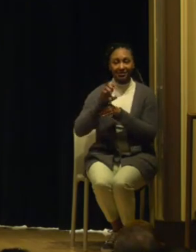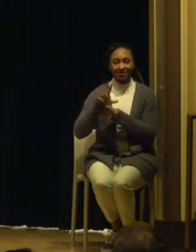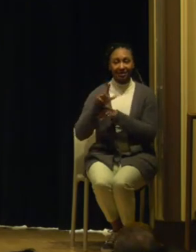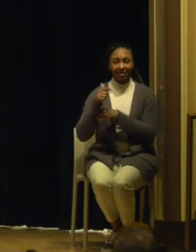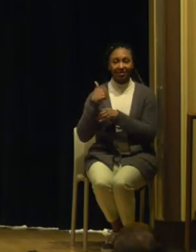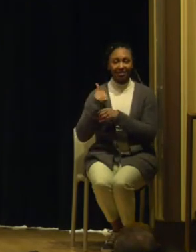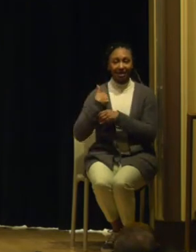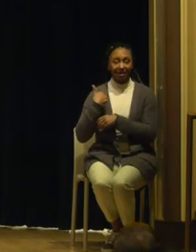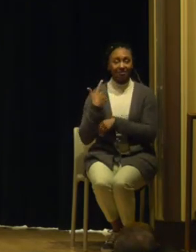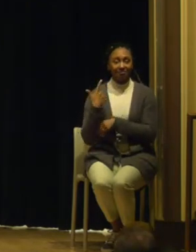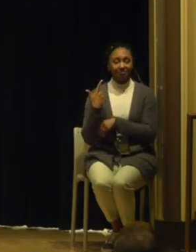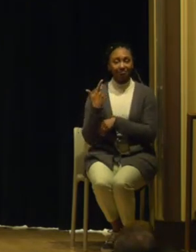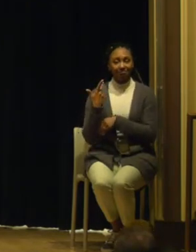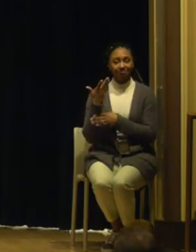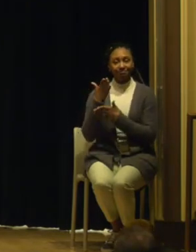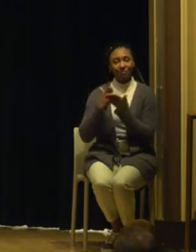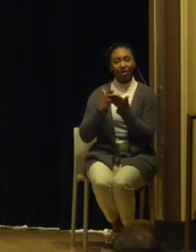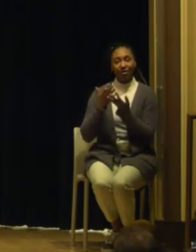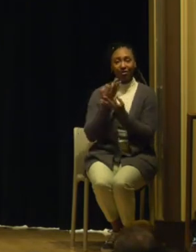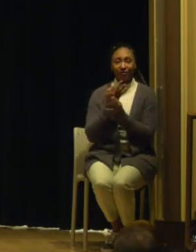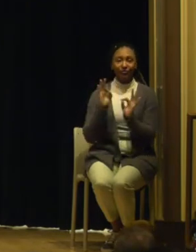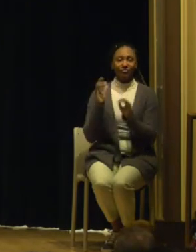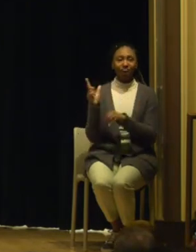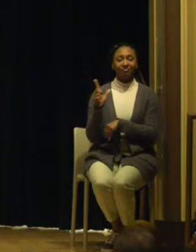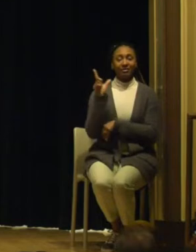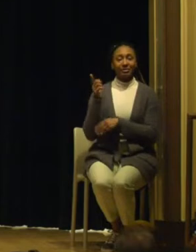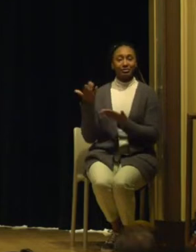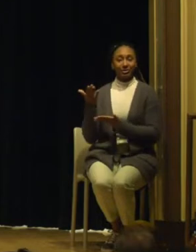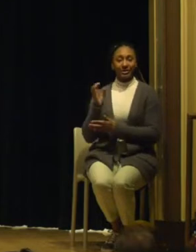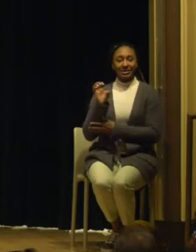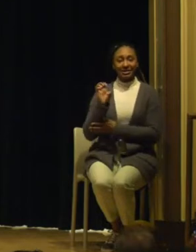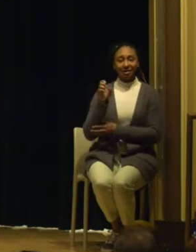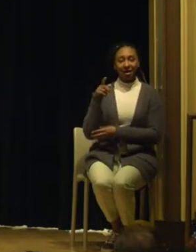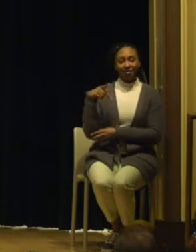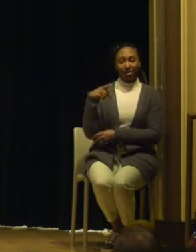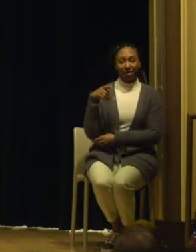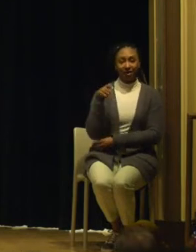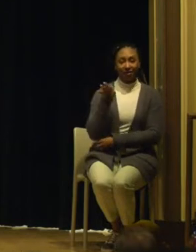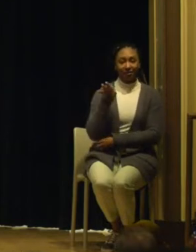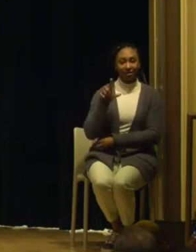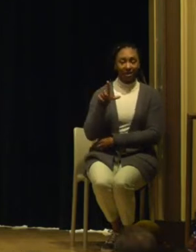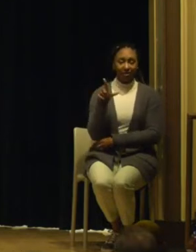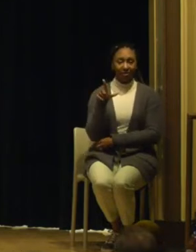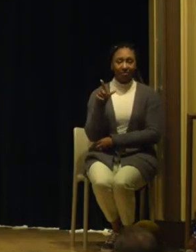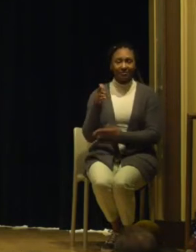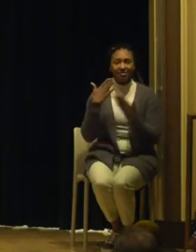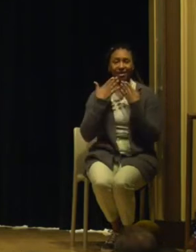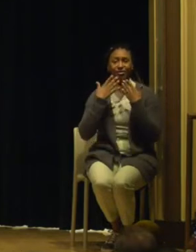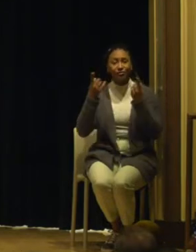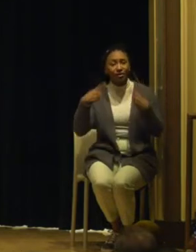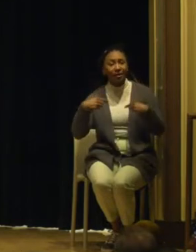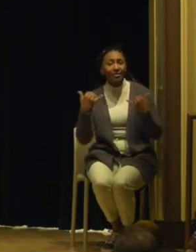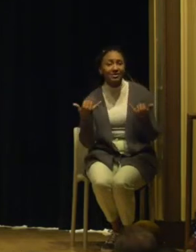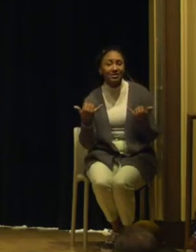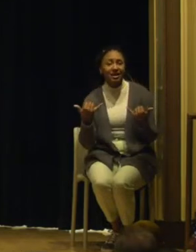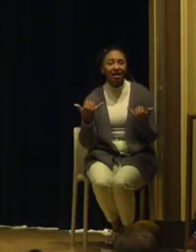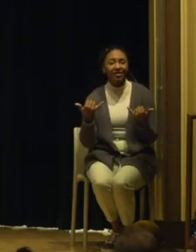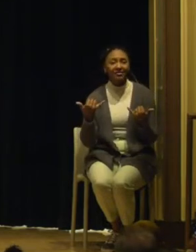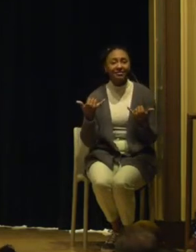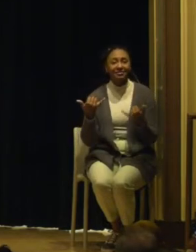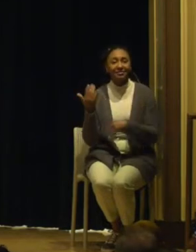Library. And I want to thank you for joining us tonight for this very special edition of the Brown Lecture Series featuring Debra